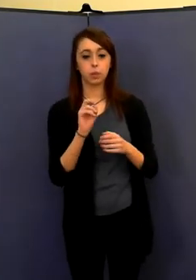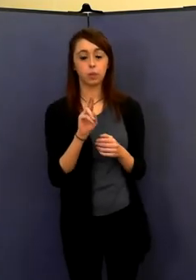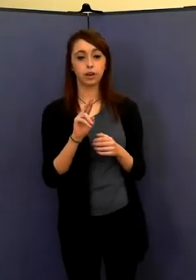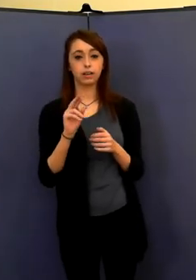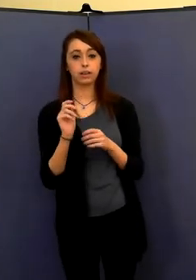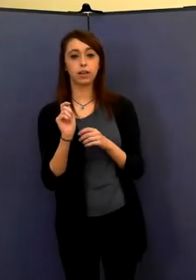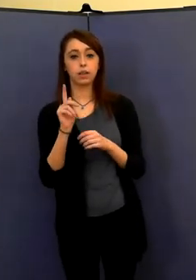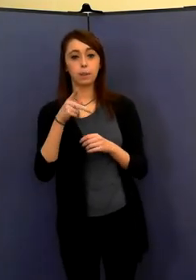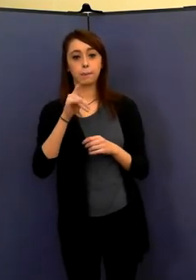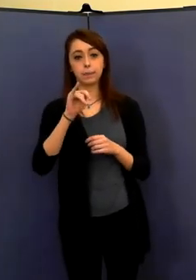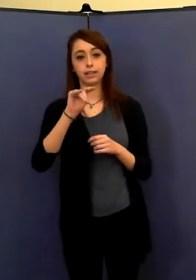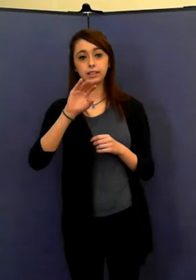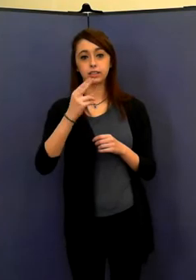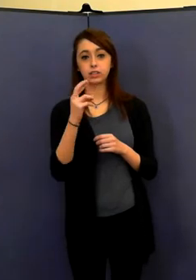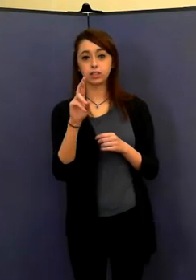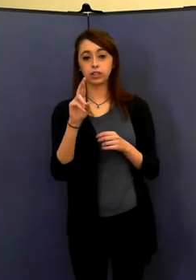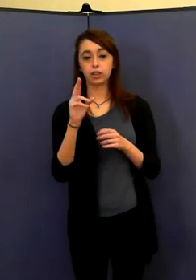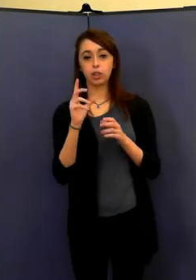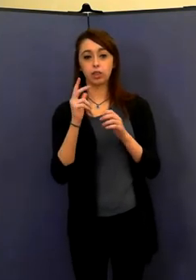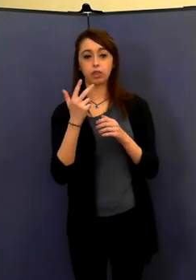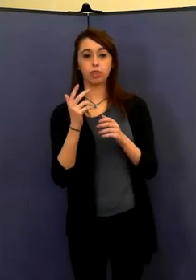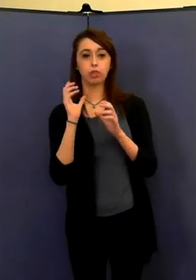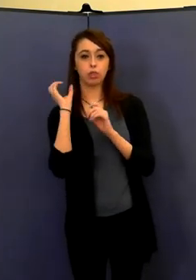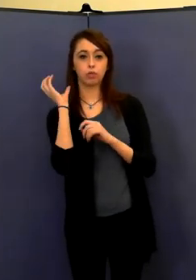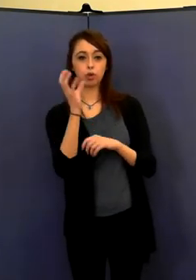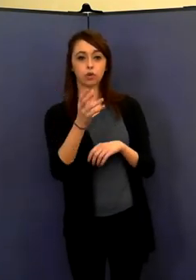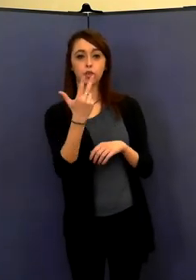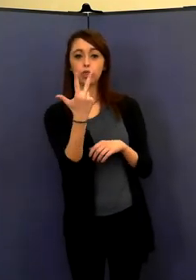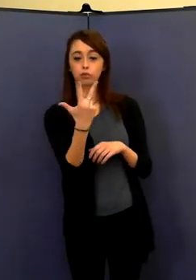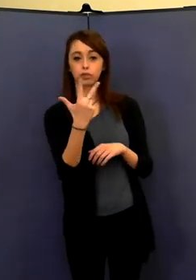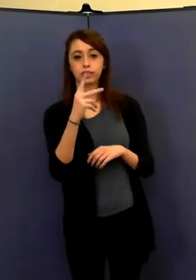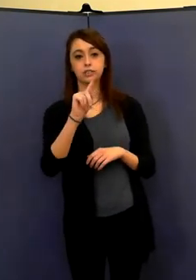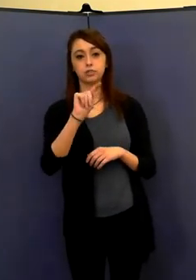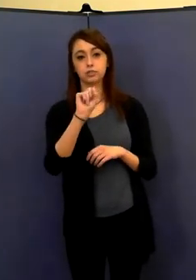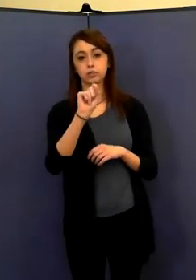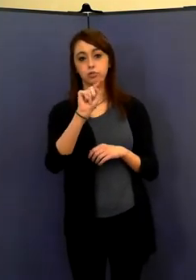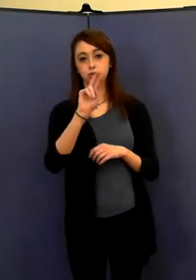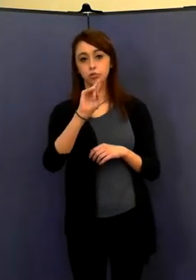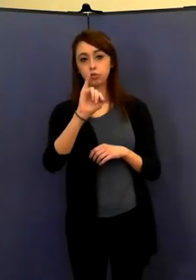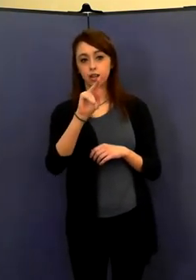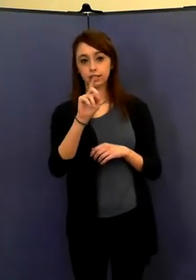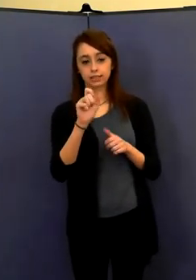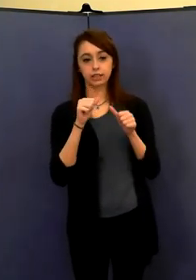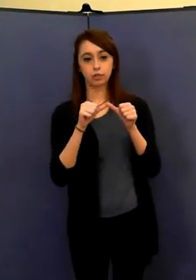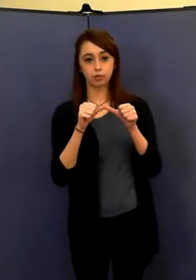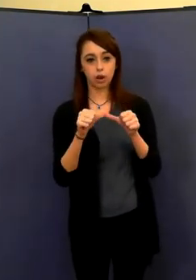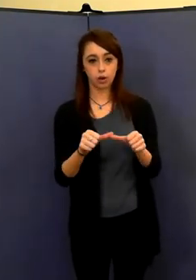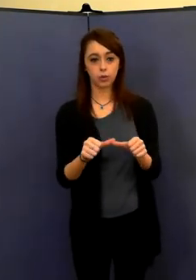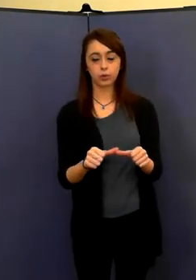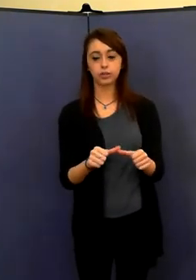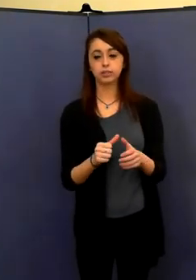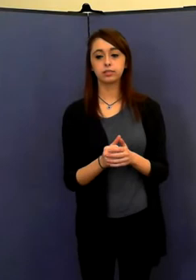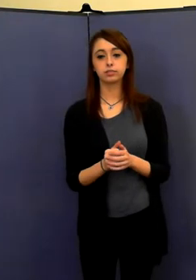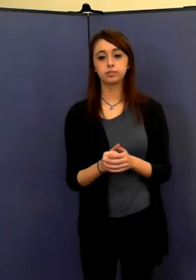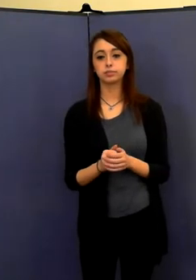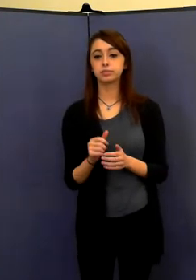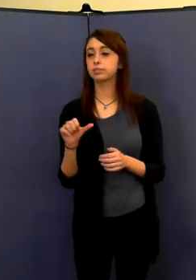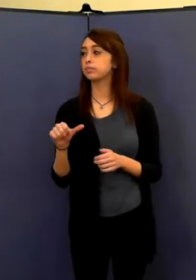which is the strikes in that strike zone. Another option is a runner trying to advance around the